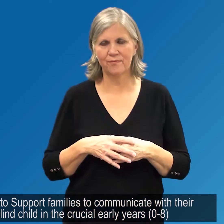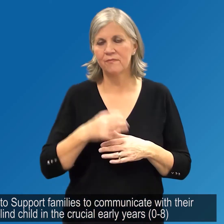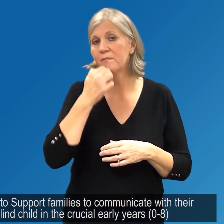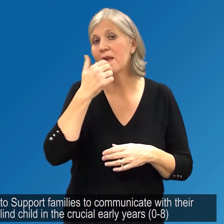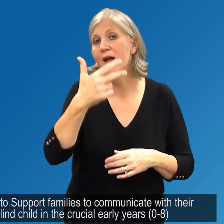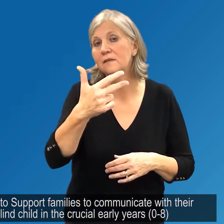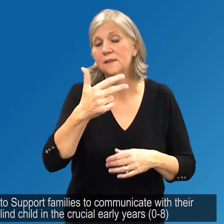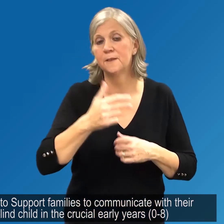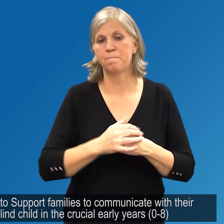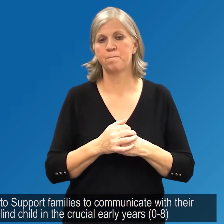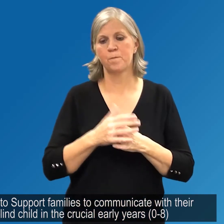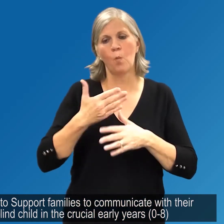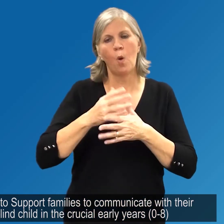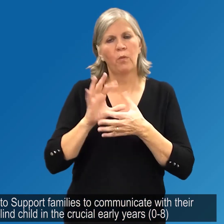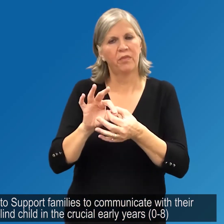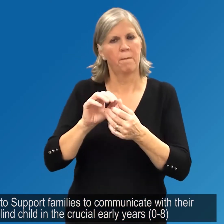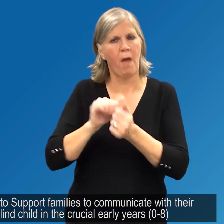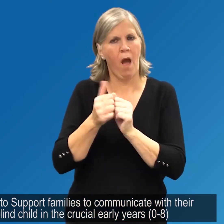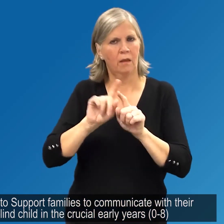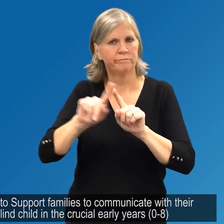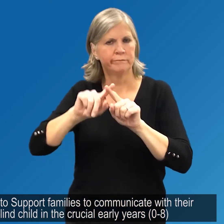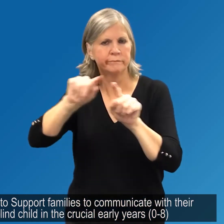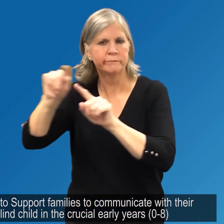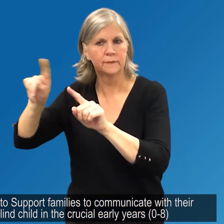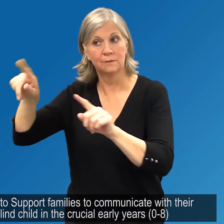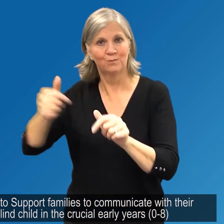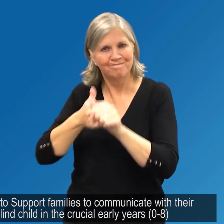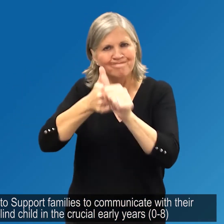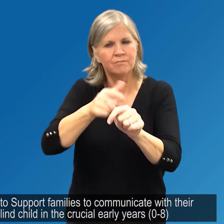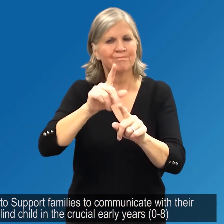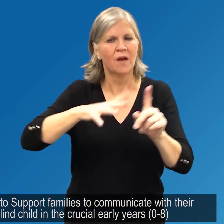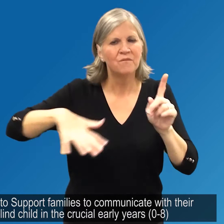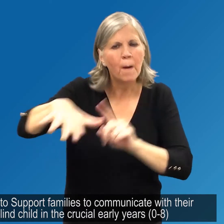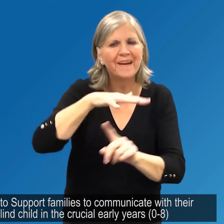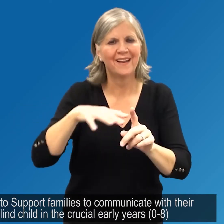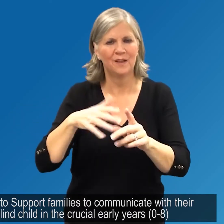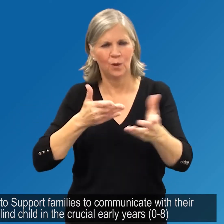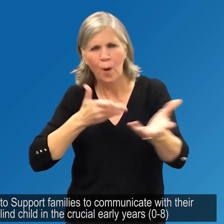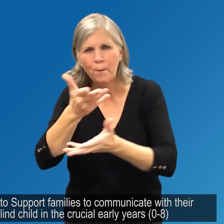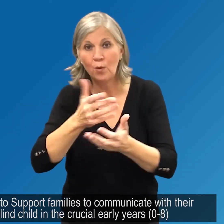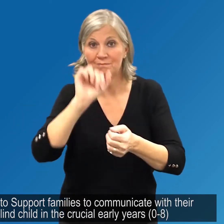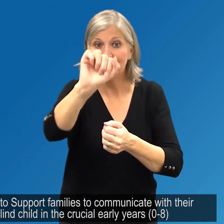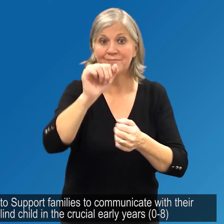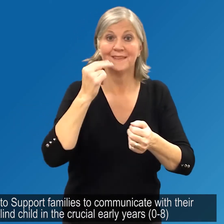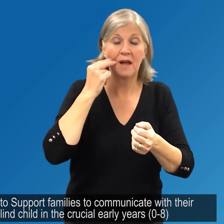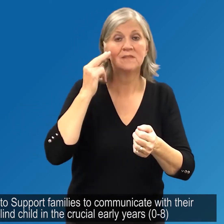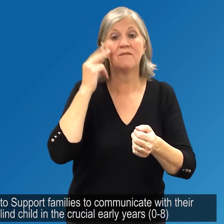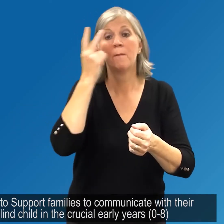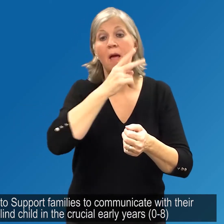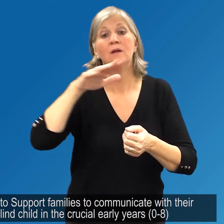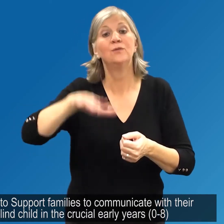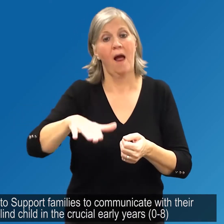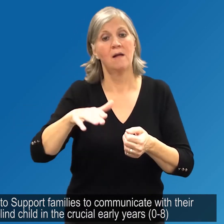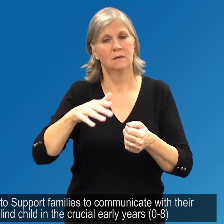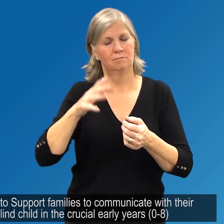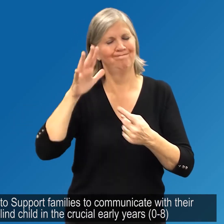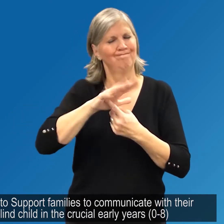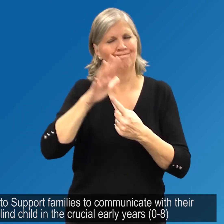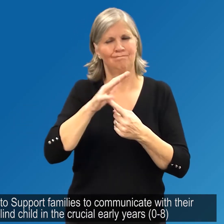8. Work with partners to support families to communicate with their D-deaf, deaf-blind child in the crucial early